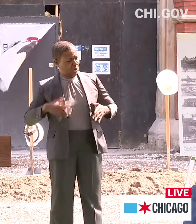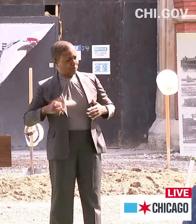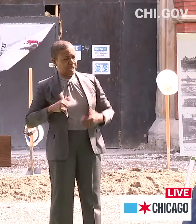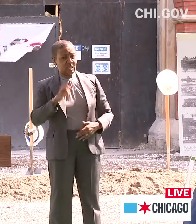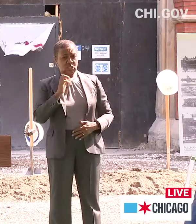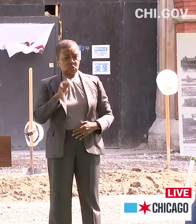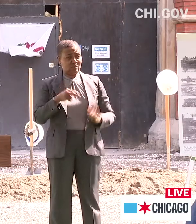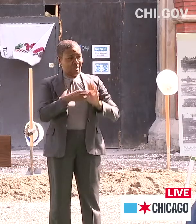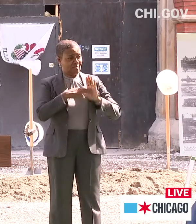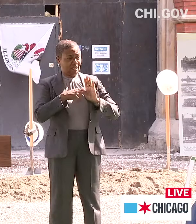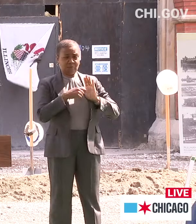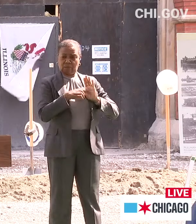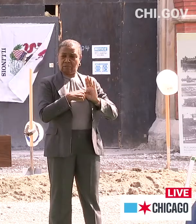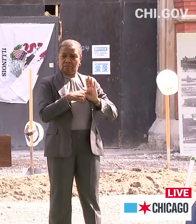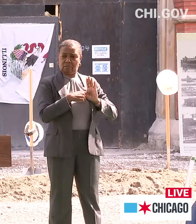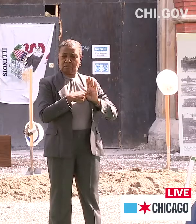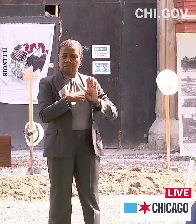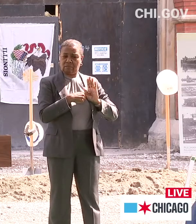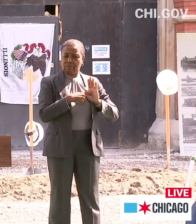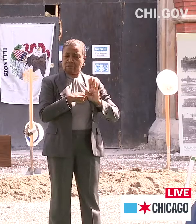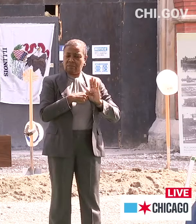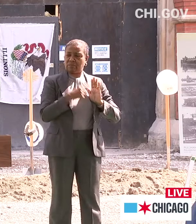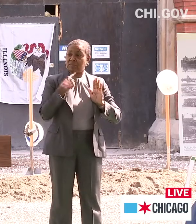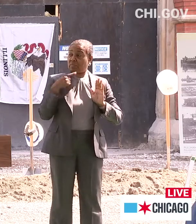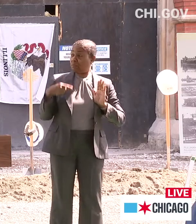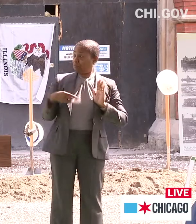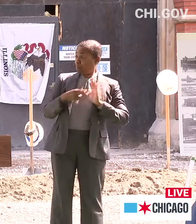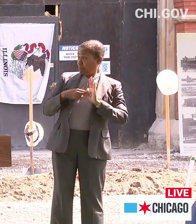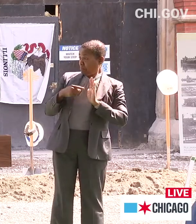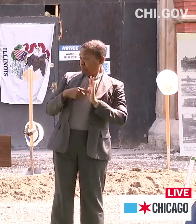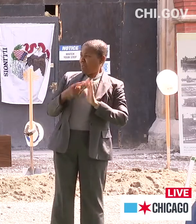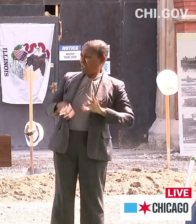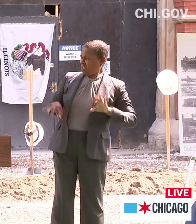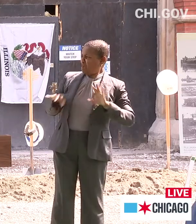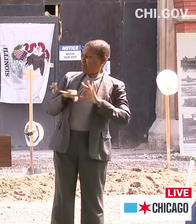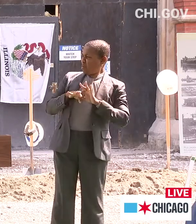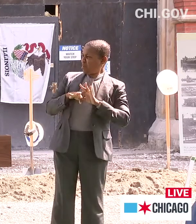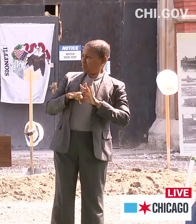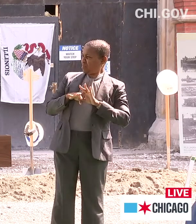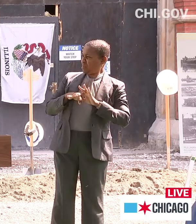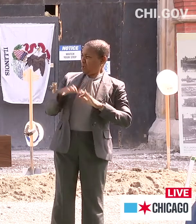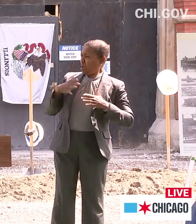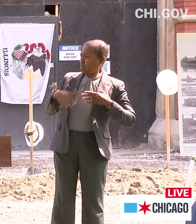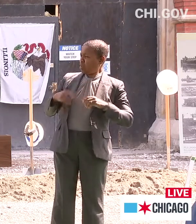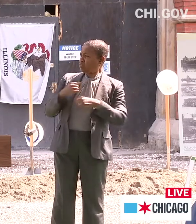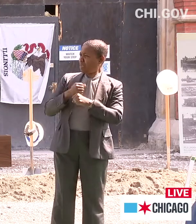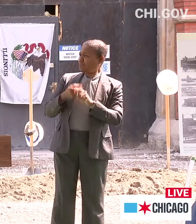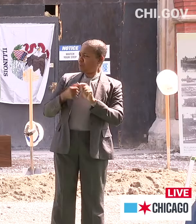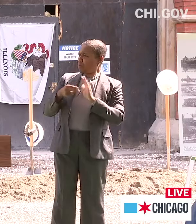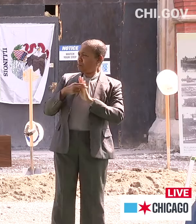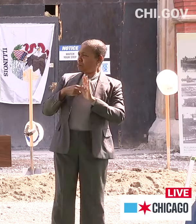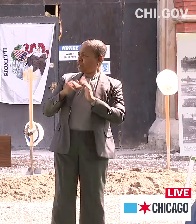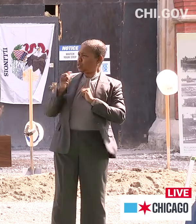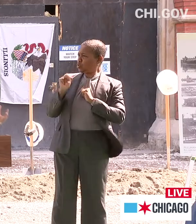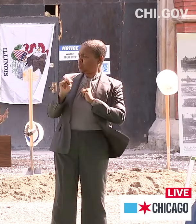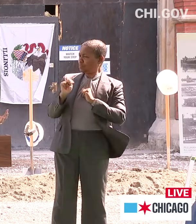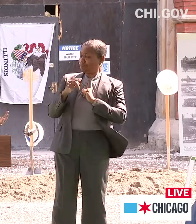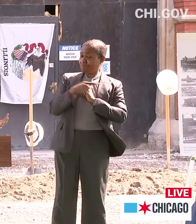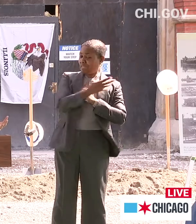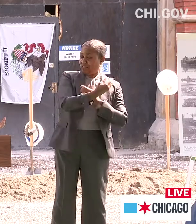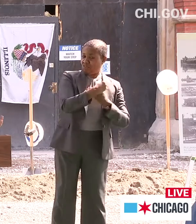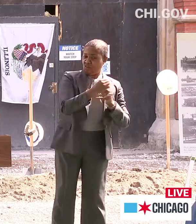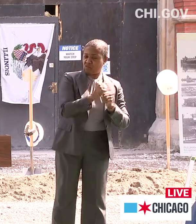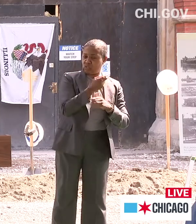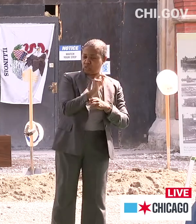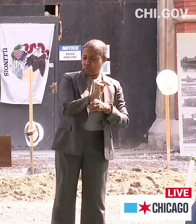union label. And he would say, it's important to wear union clothes, because he was a union man. And it all